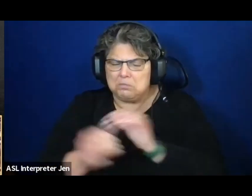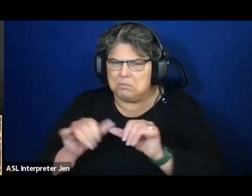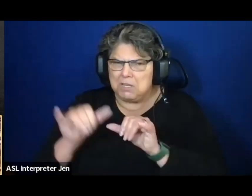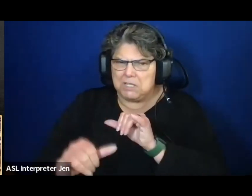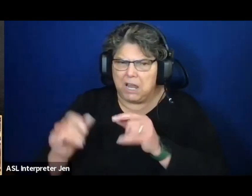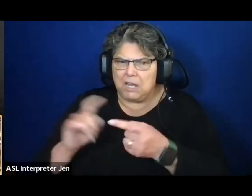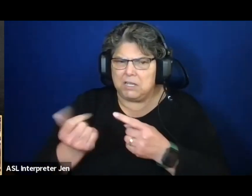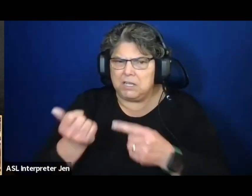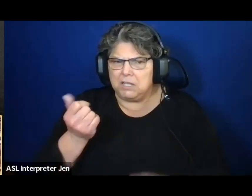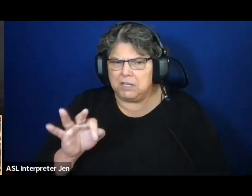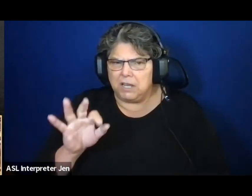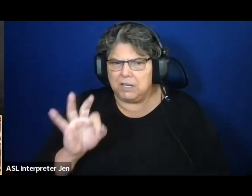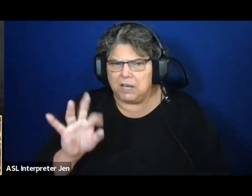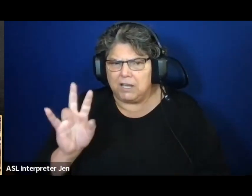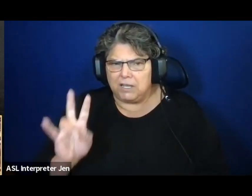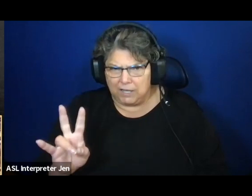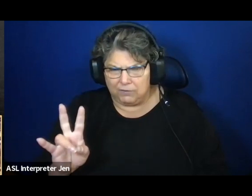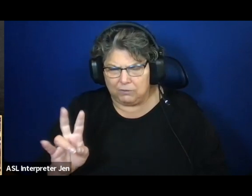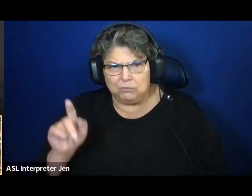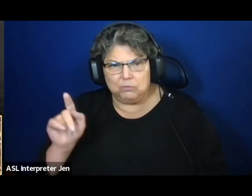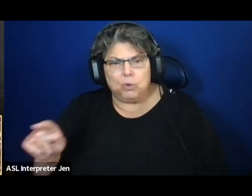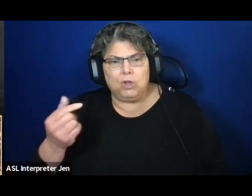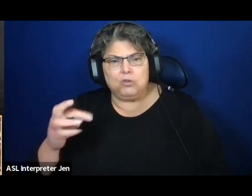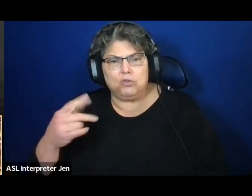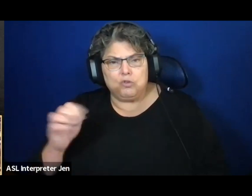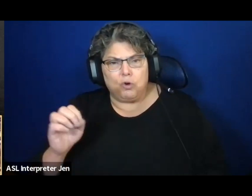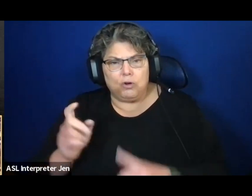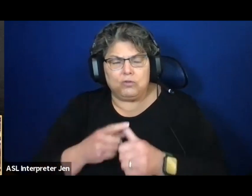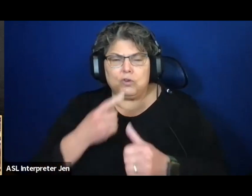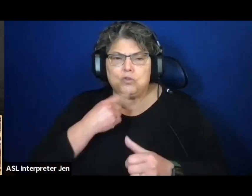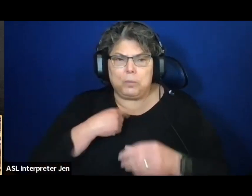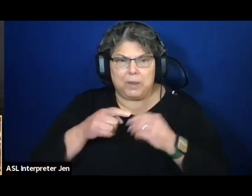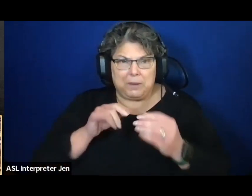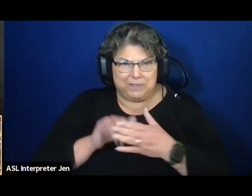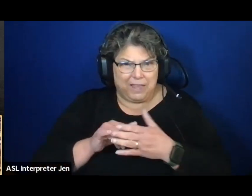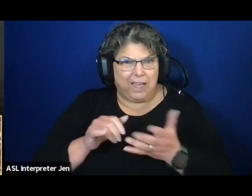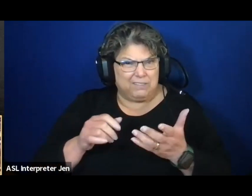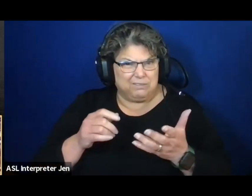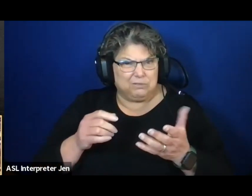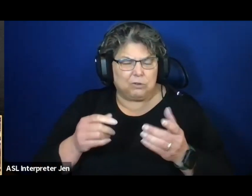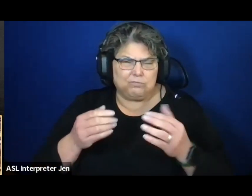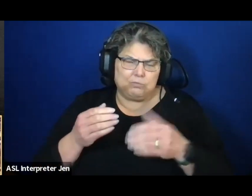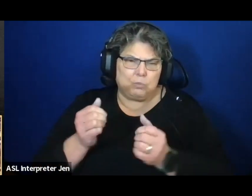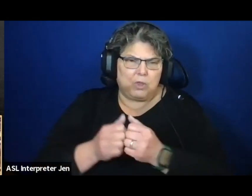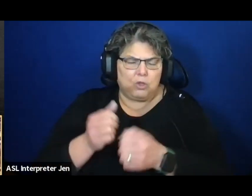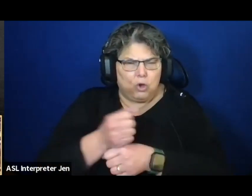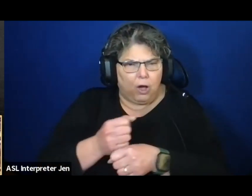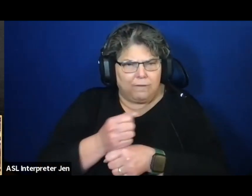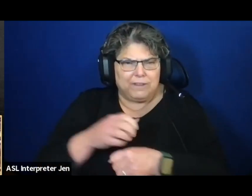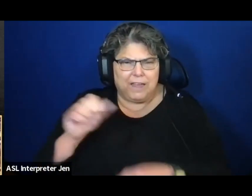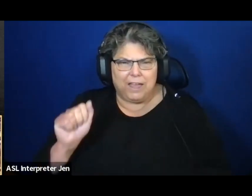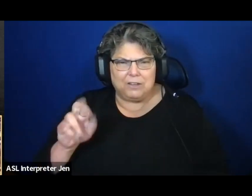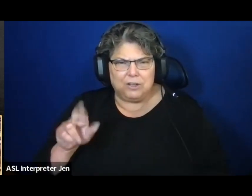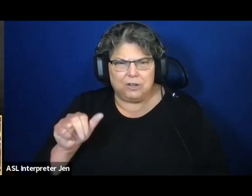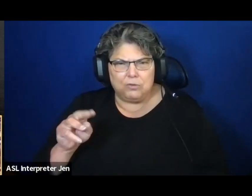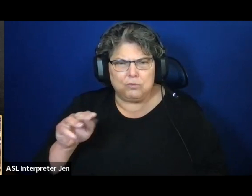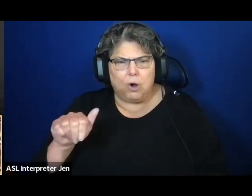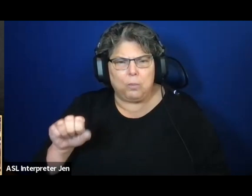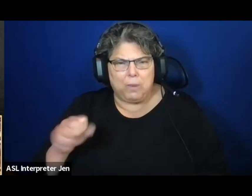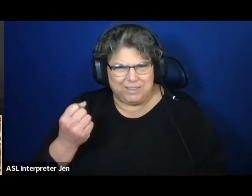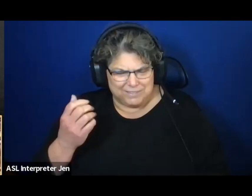When George first shared this story with me over a coffee at Aroma Roasters downtown, I remember feeling